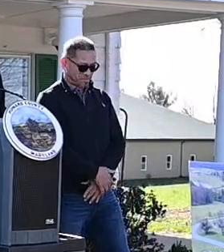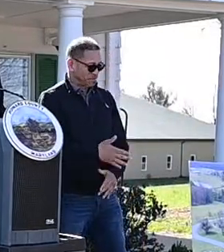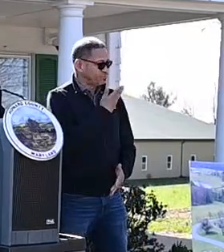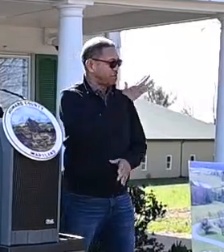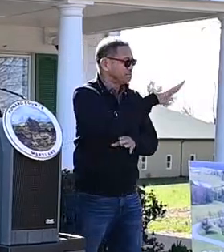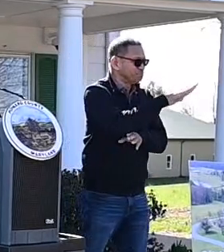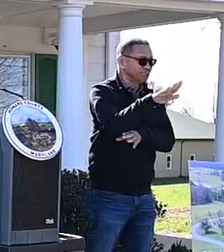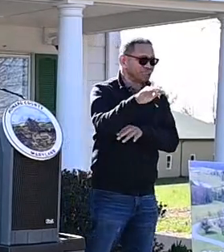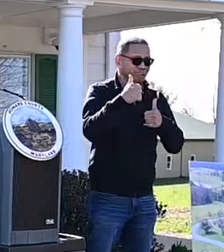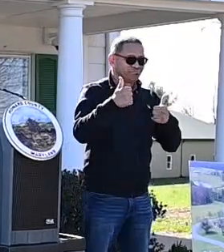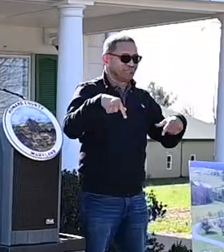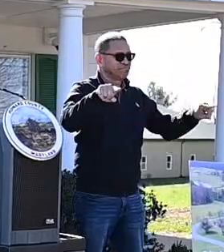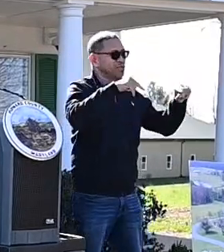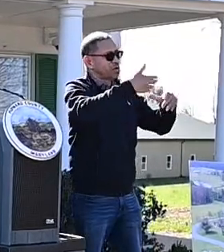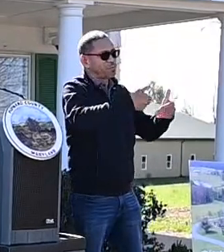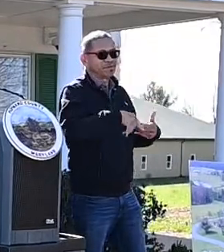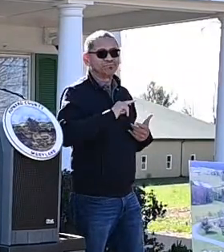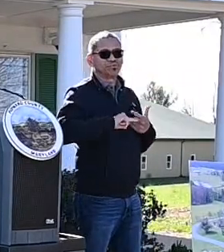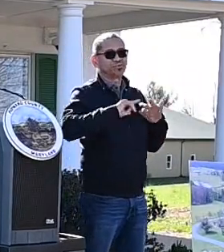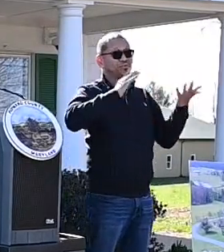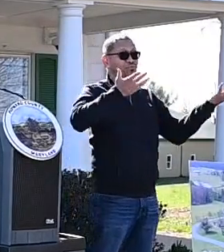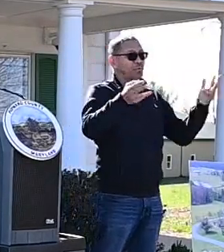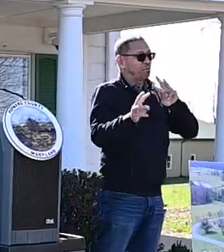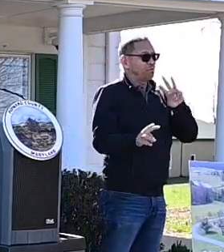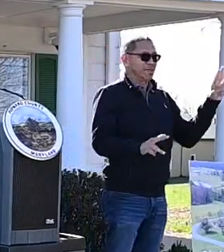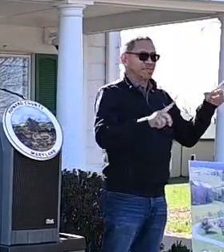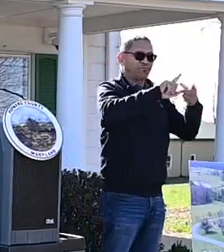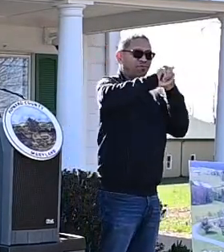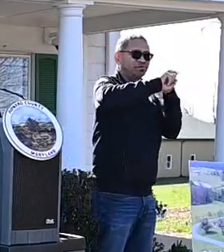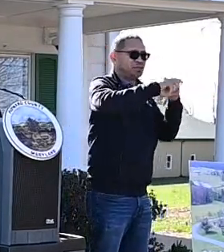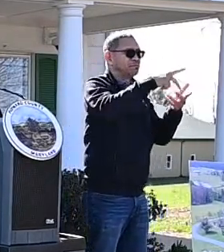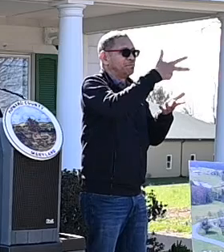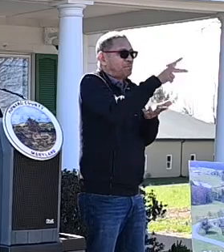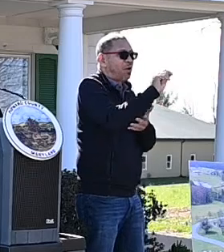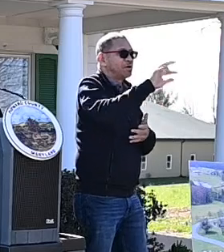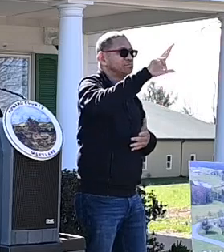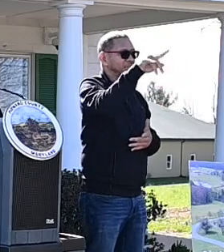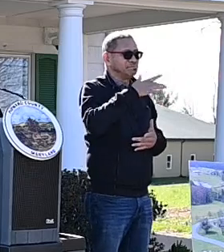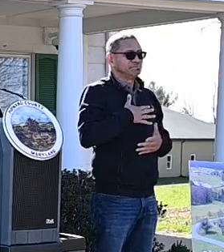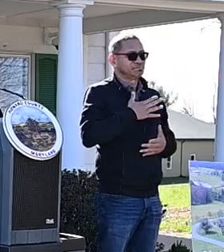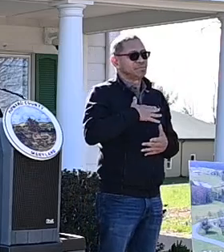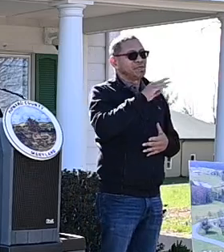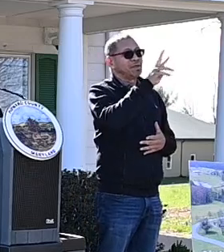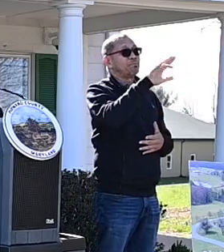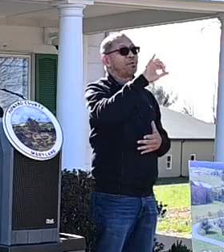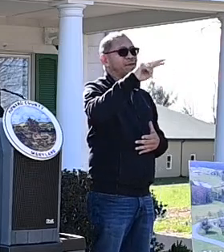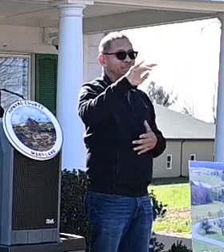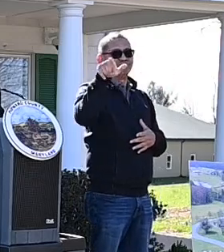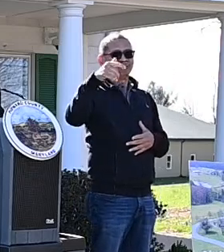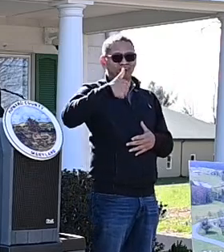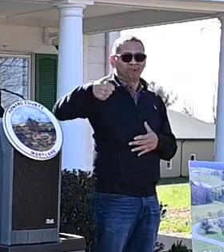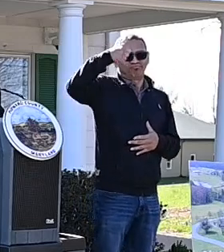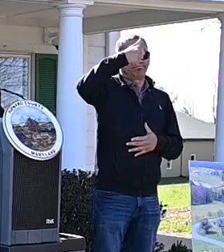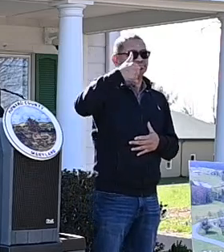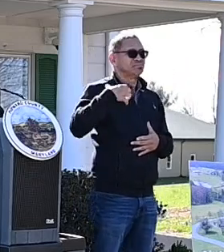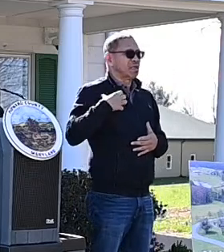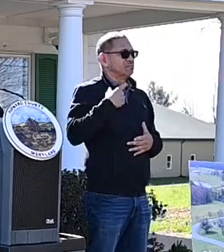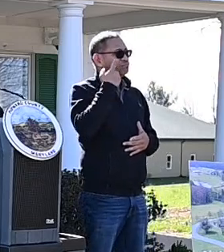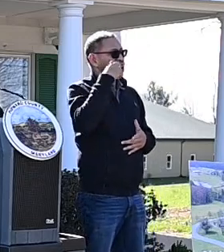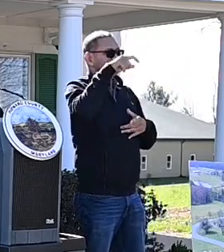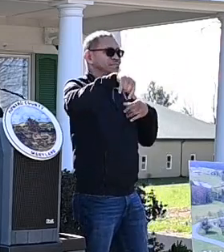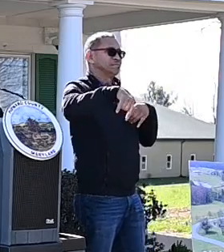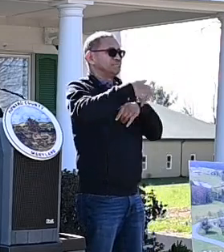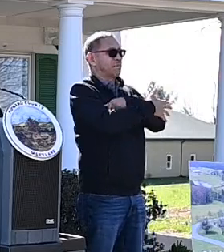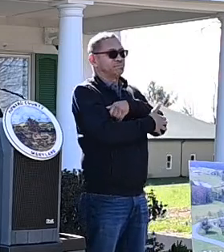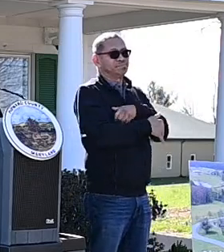Good afternoon, and welcome to West Friendship Park. My name is Brian Schefter. I serve as Deputy Chief of Staff to County